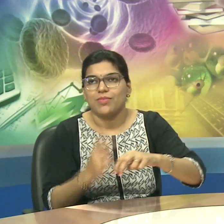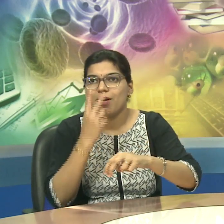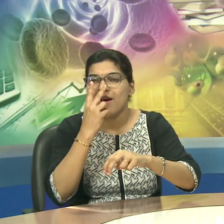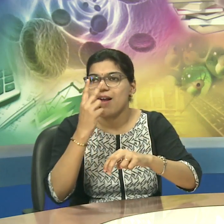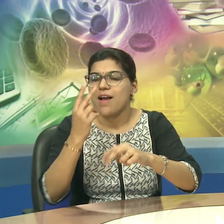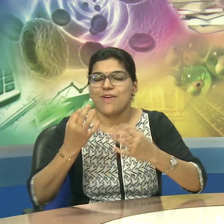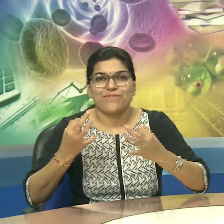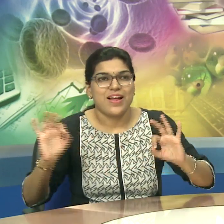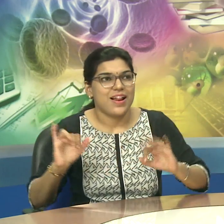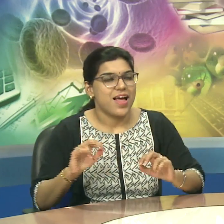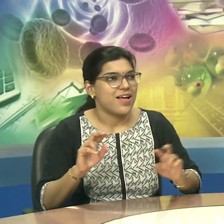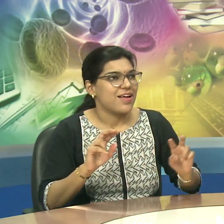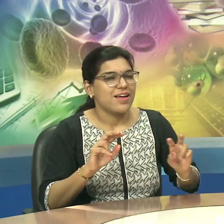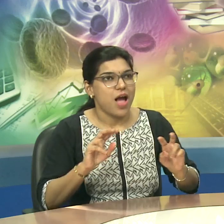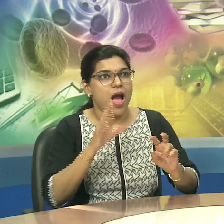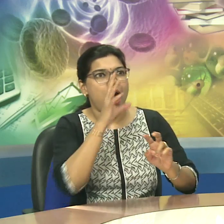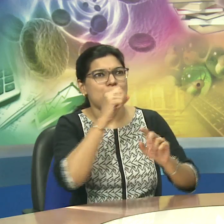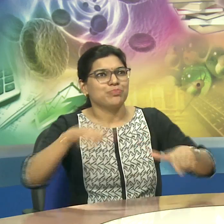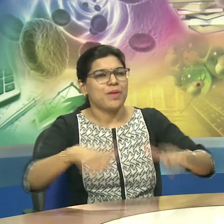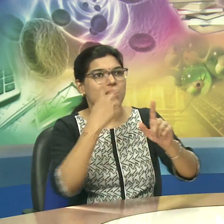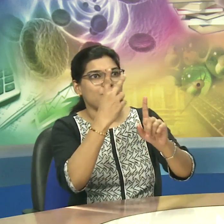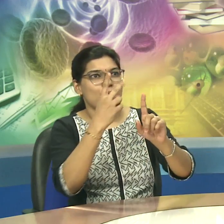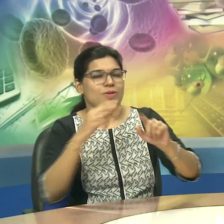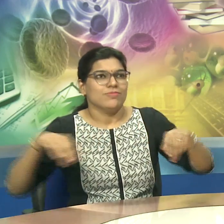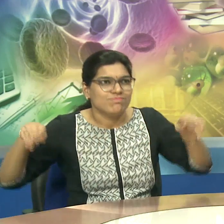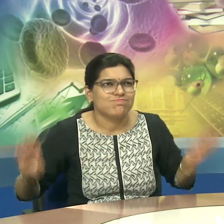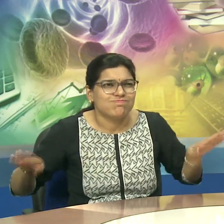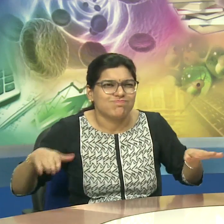nearby garden of mango orchards.